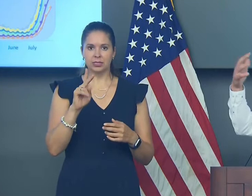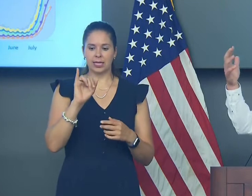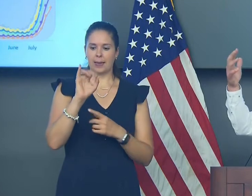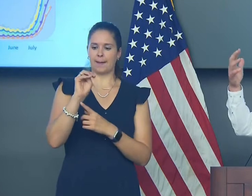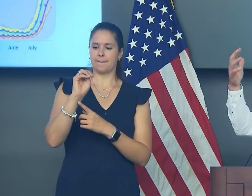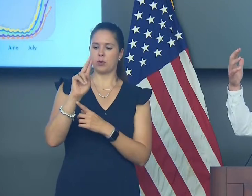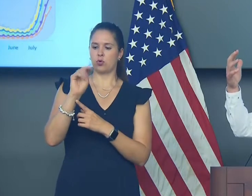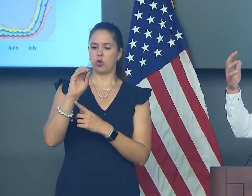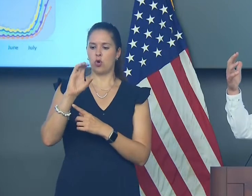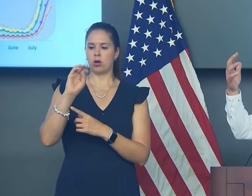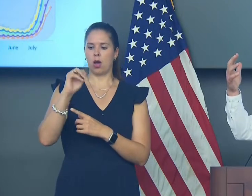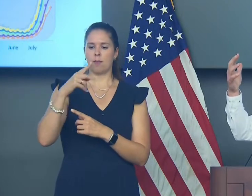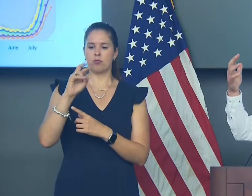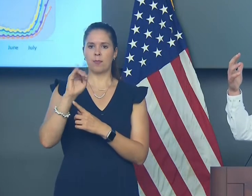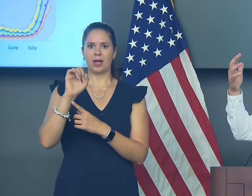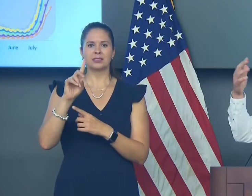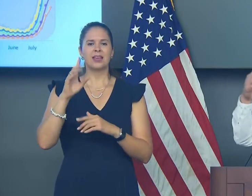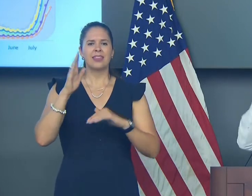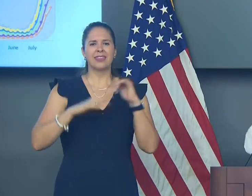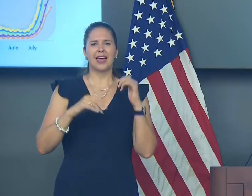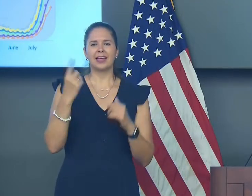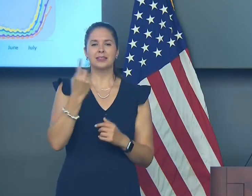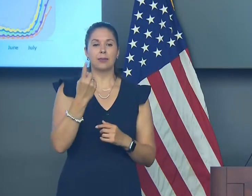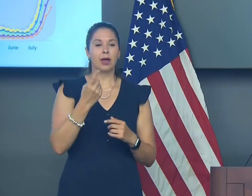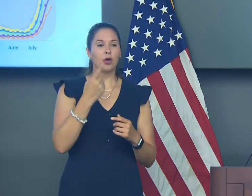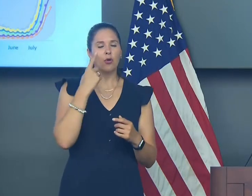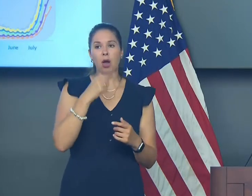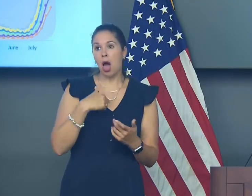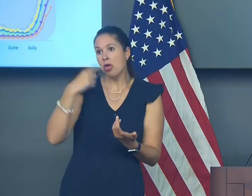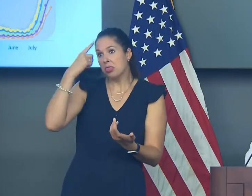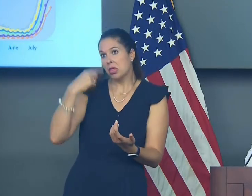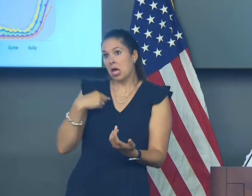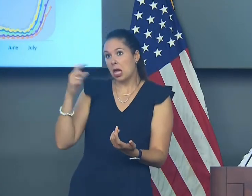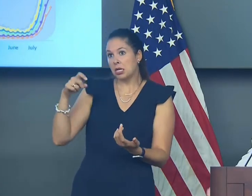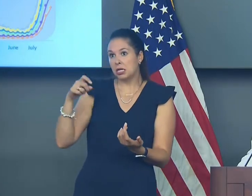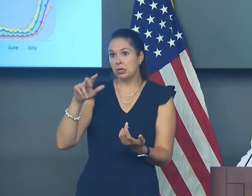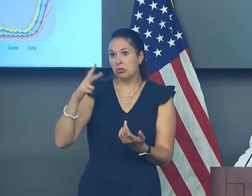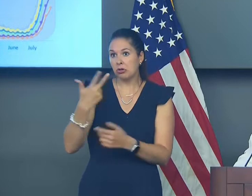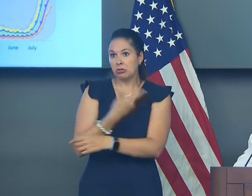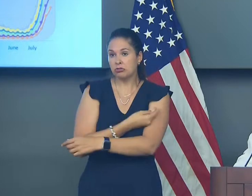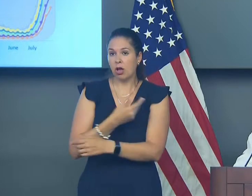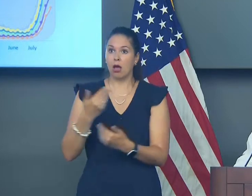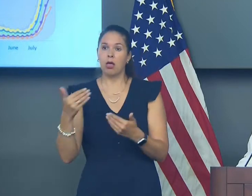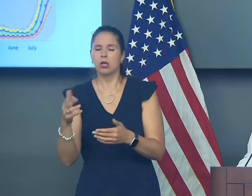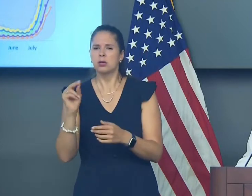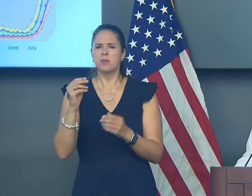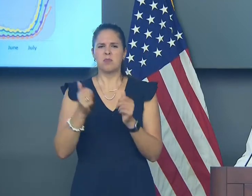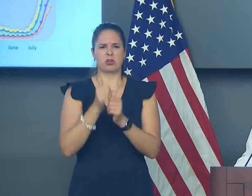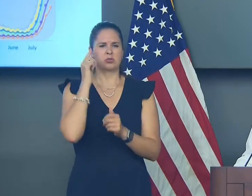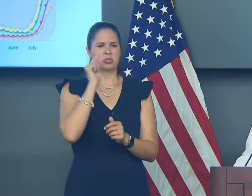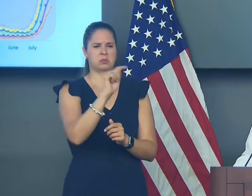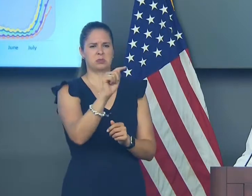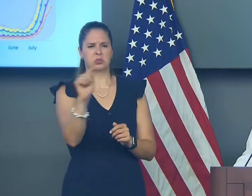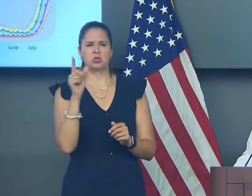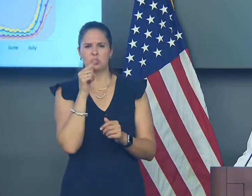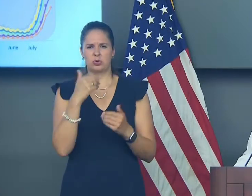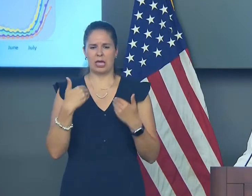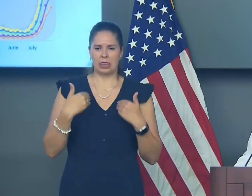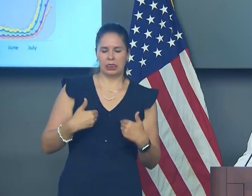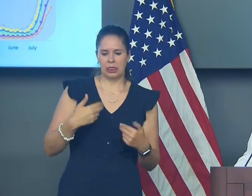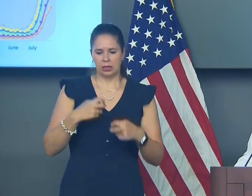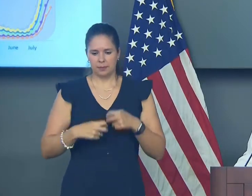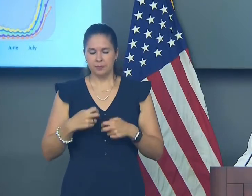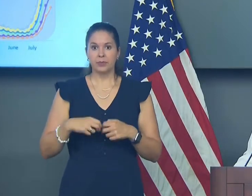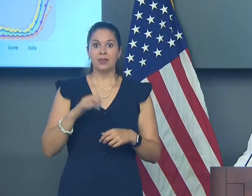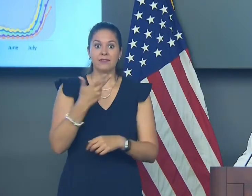who might think that they need a third shot. And so we'll be looking at that. The good news is the vaccine supply is